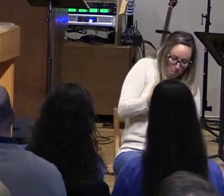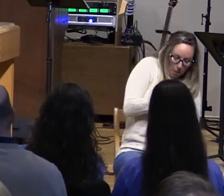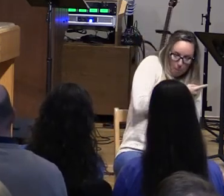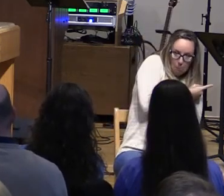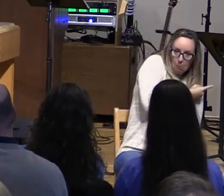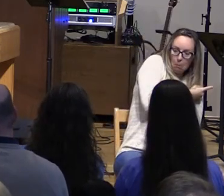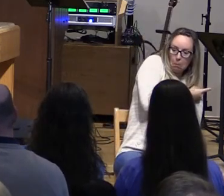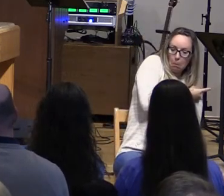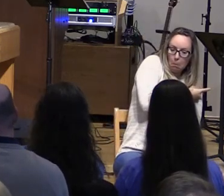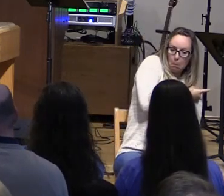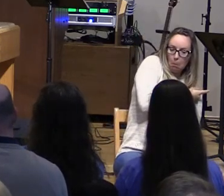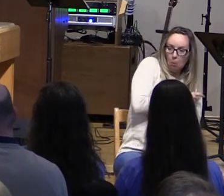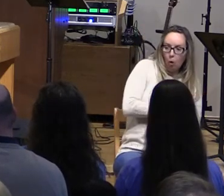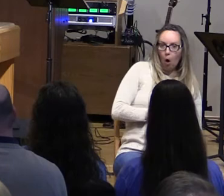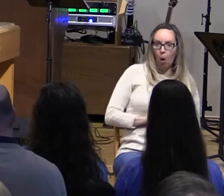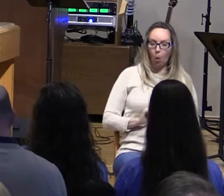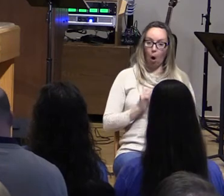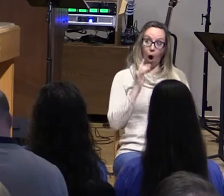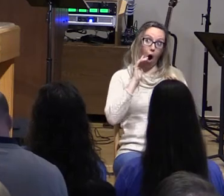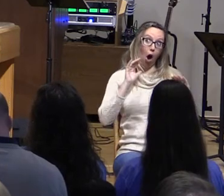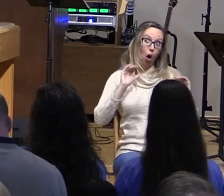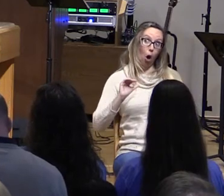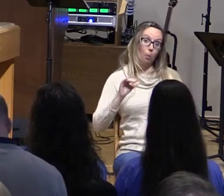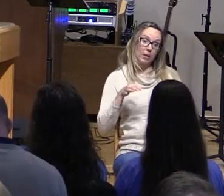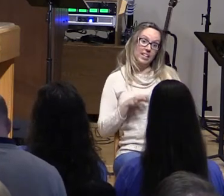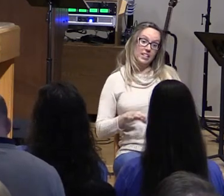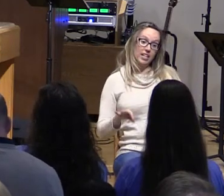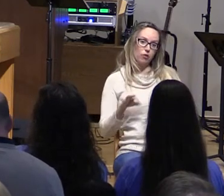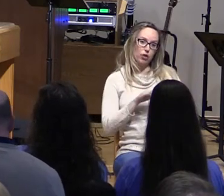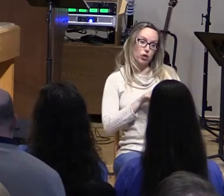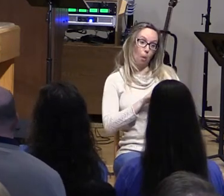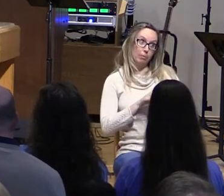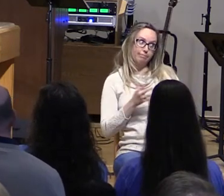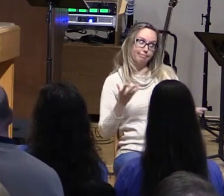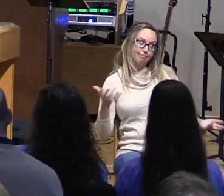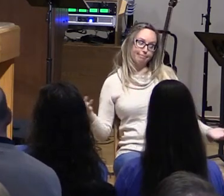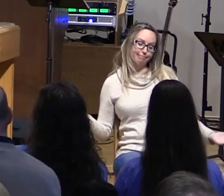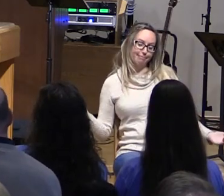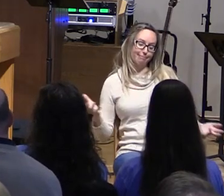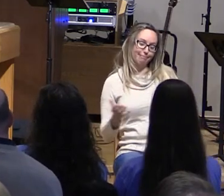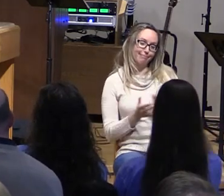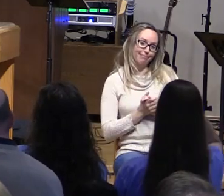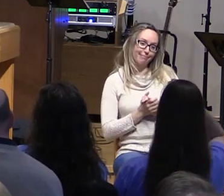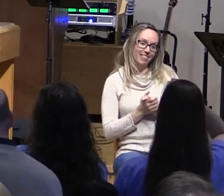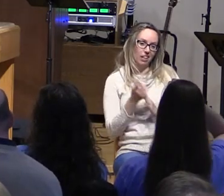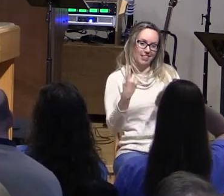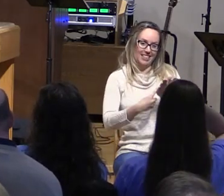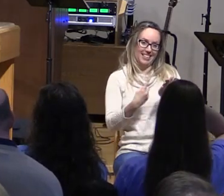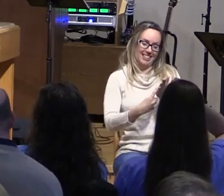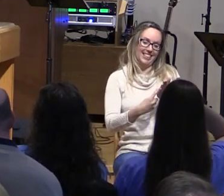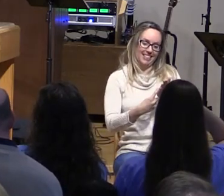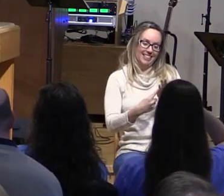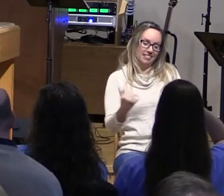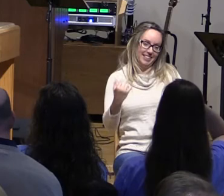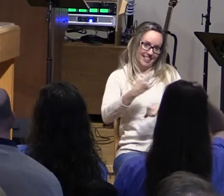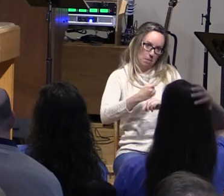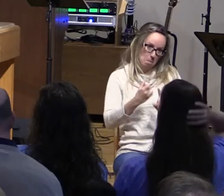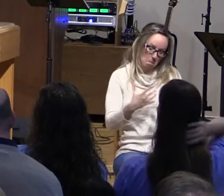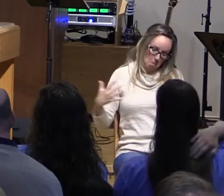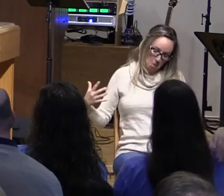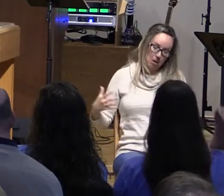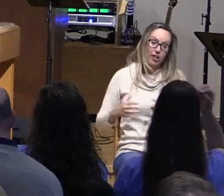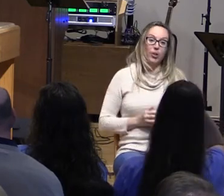we exchange our hope for soap. And we'll talk about that. So in this